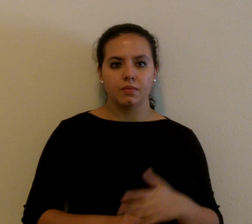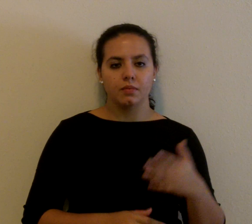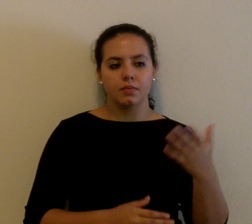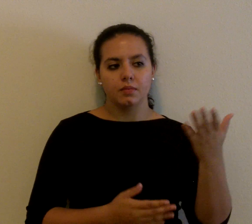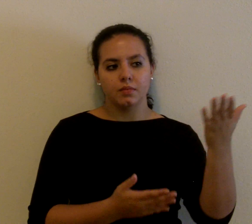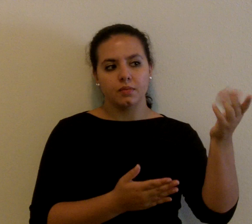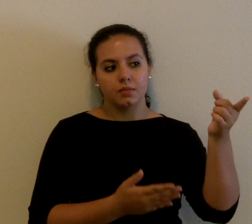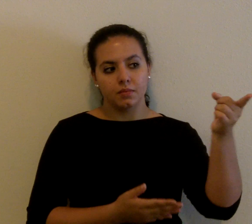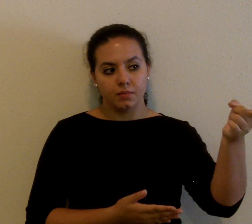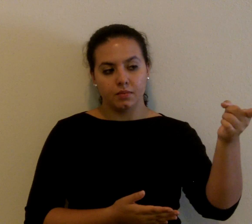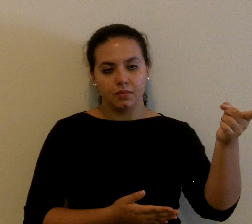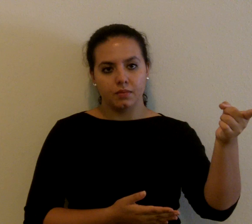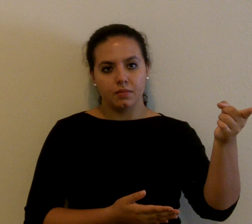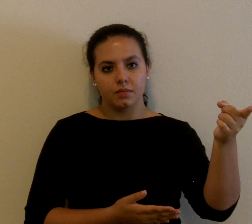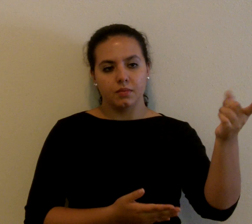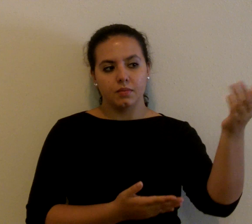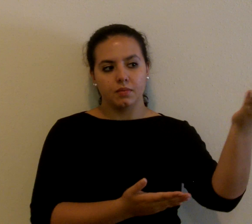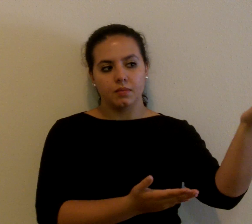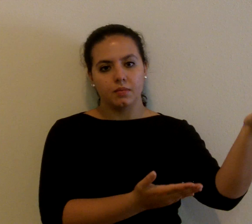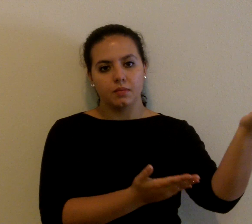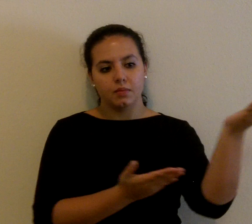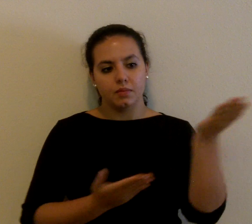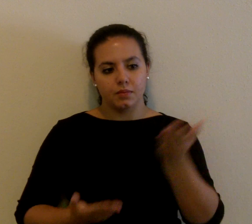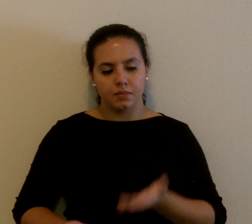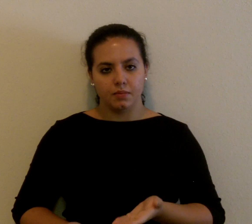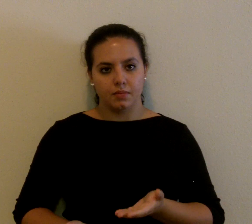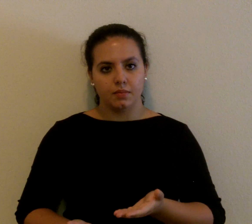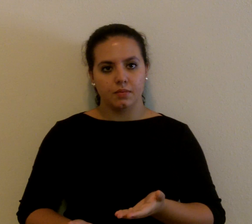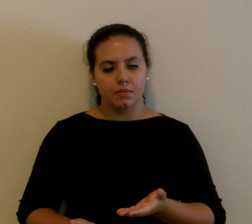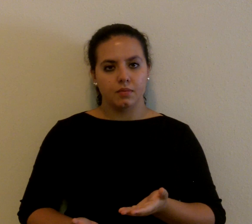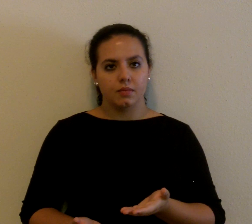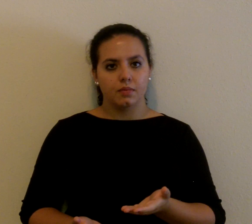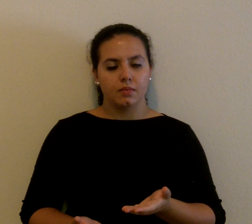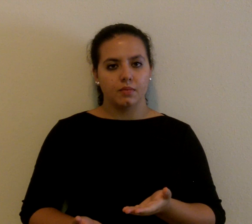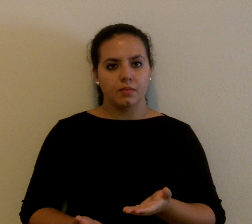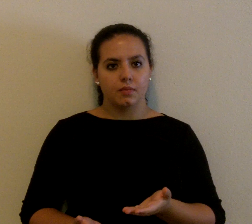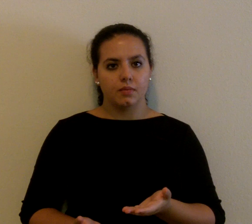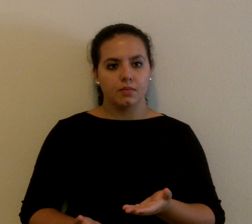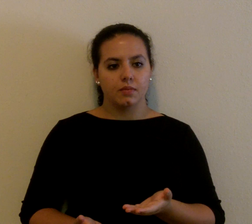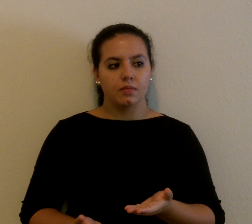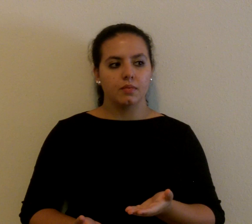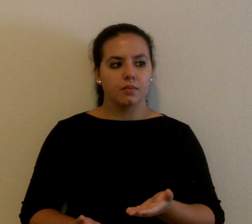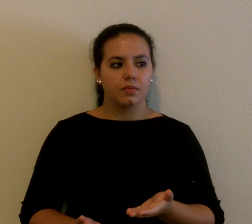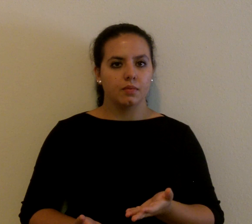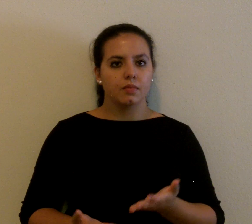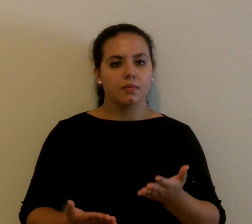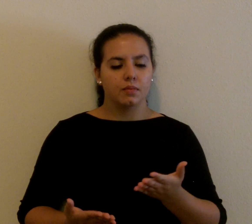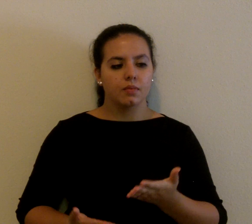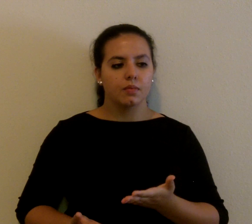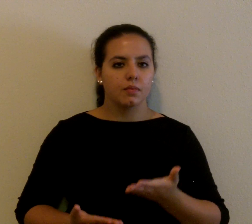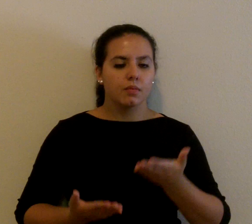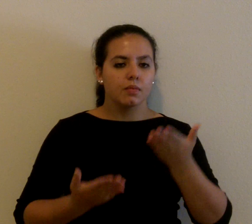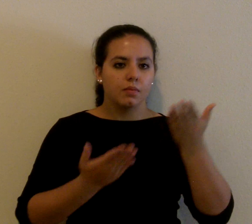can point to the book and then bring it to me. Or I'm going to bring that tomorrow. Yeah, I'll bring